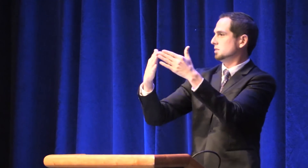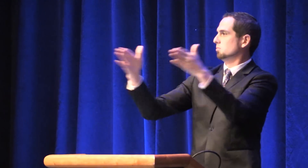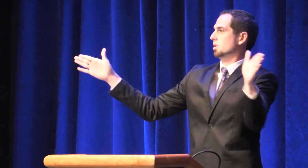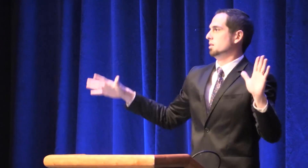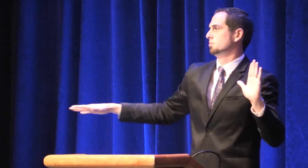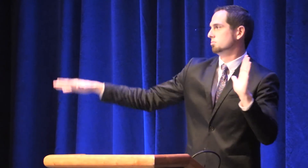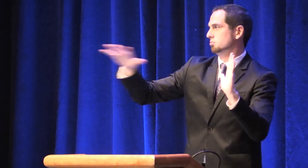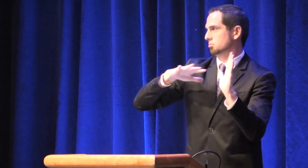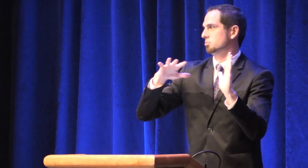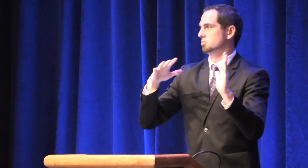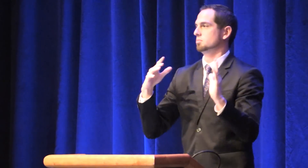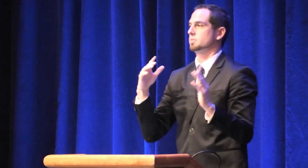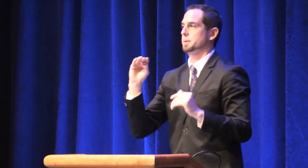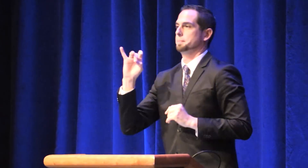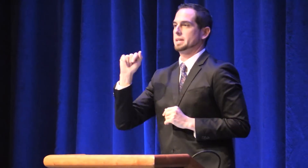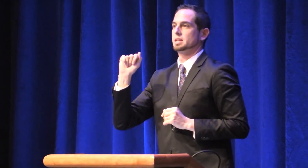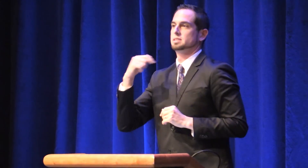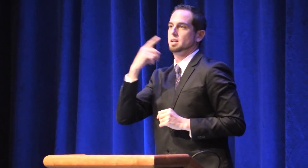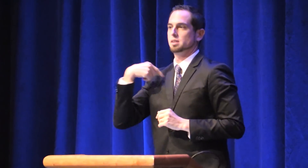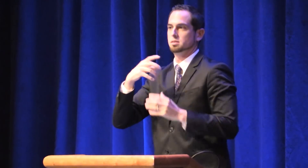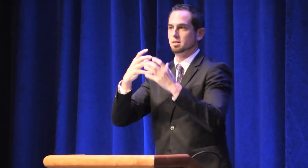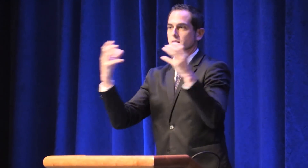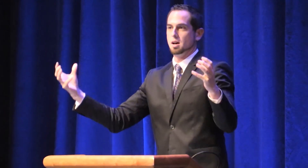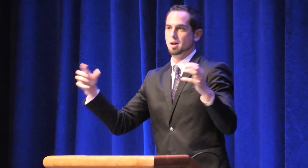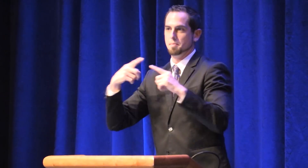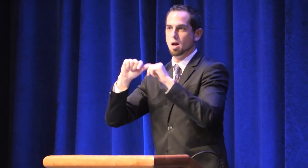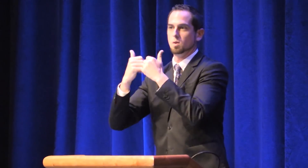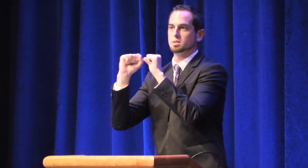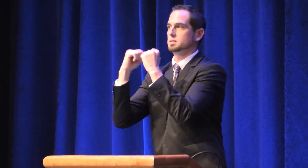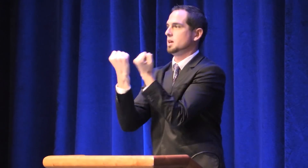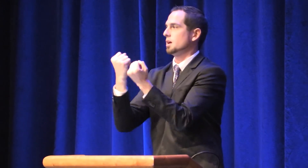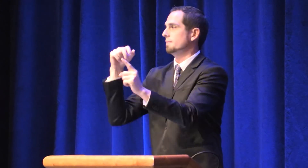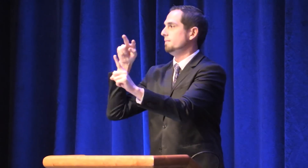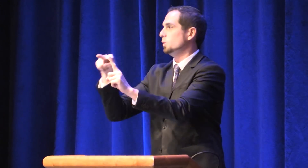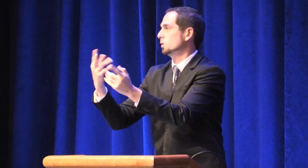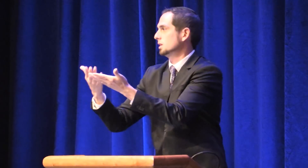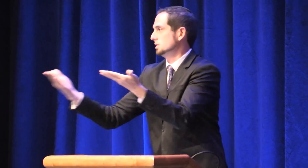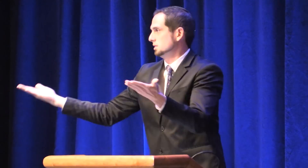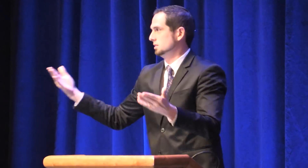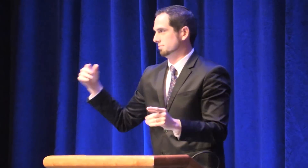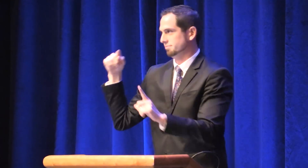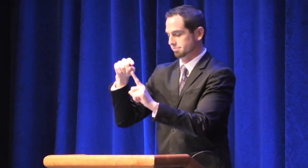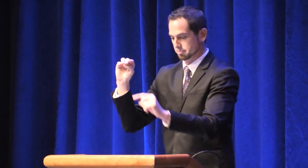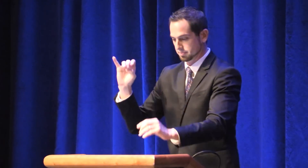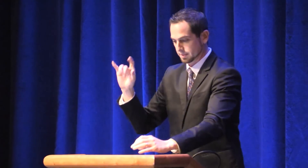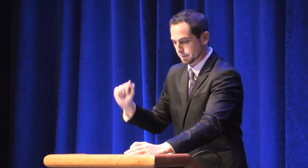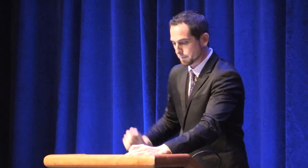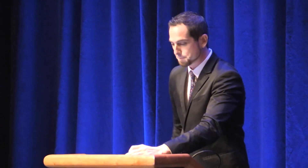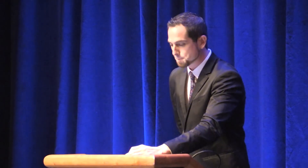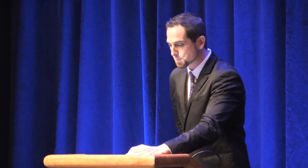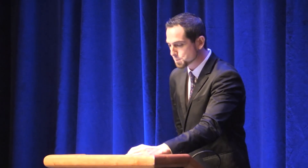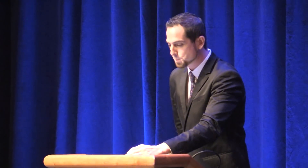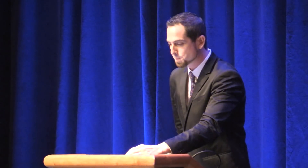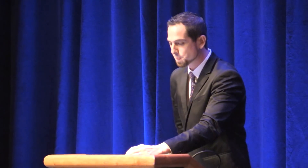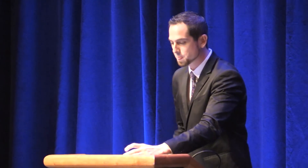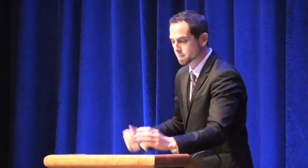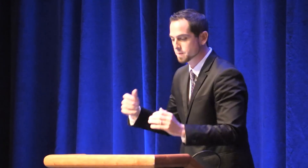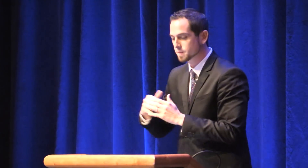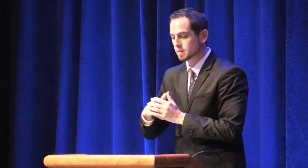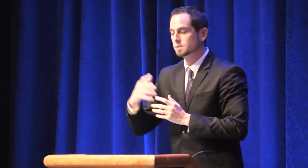can really use the media as a mirror to look back at itself to know the goings-on and the type of importance we're